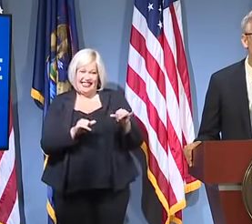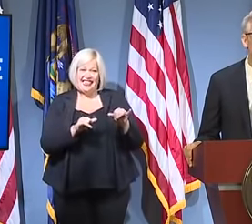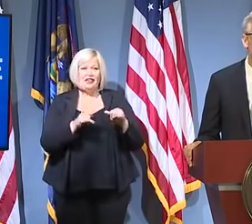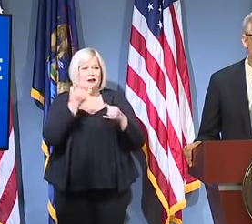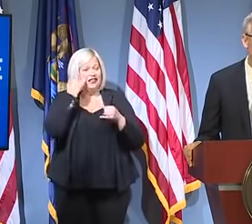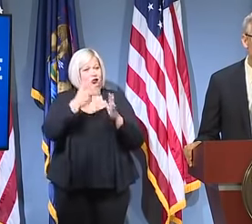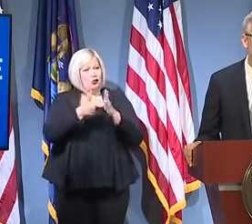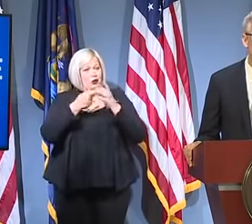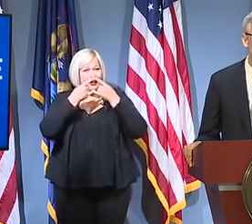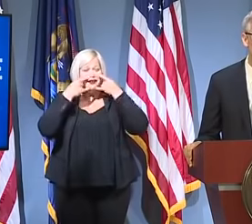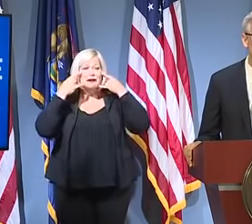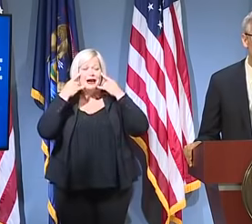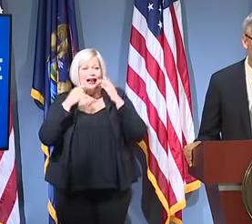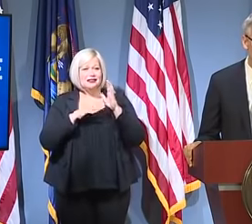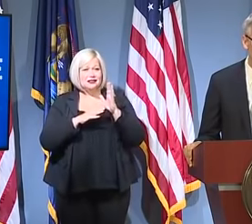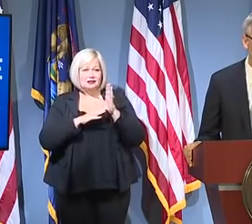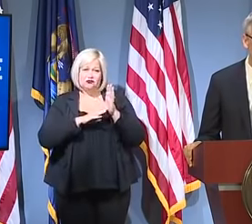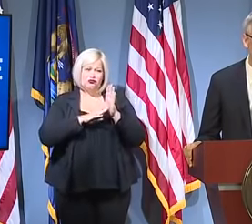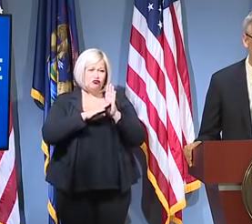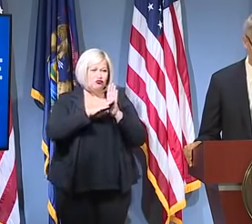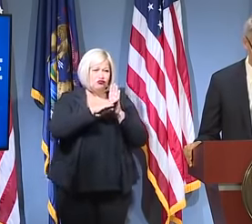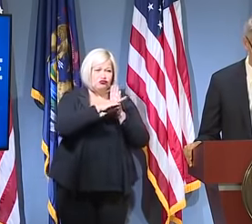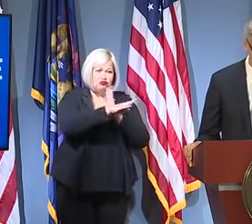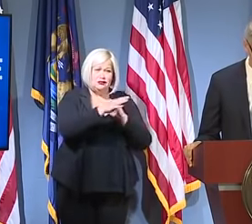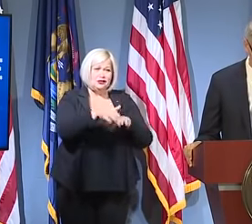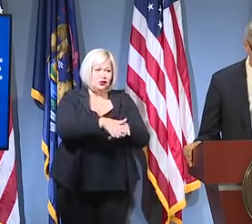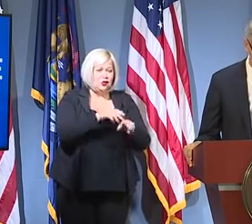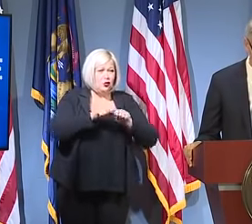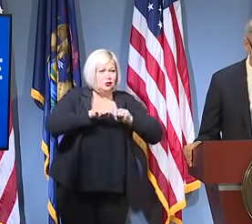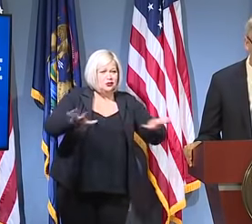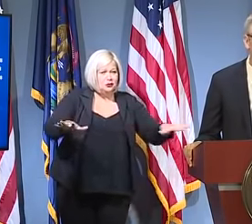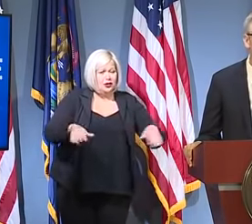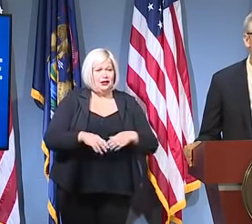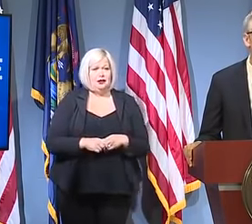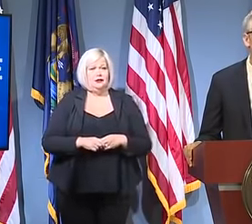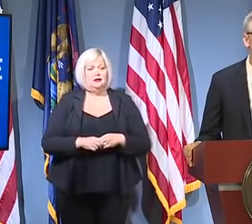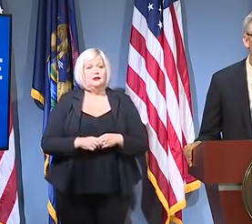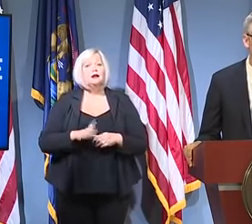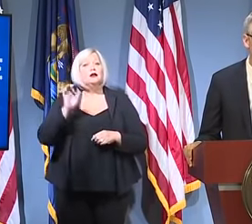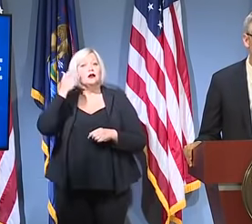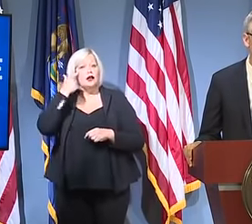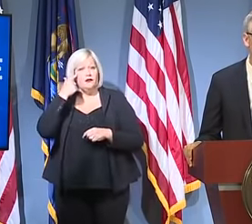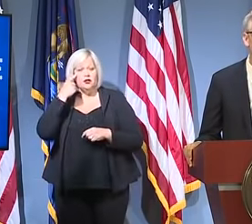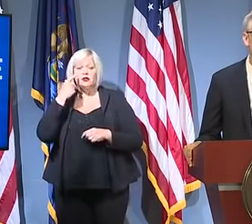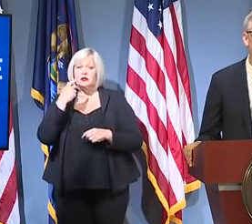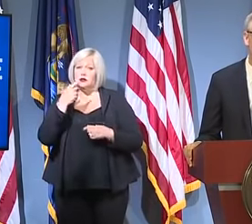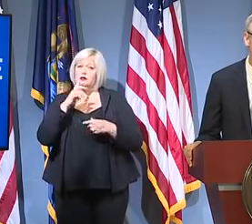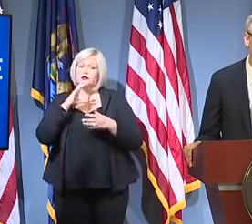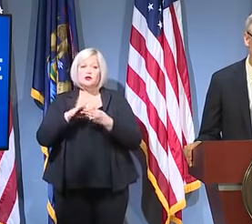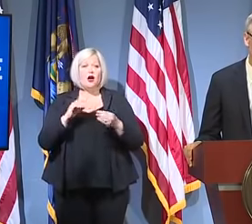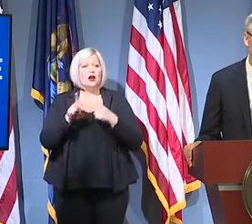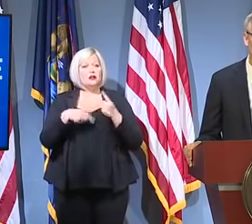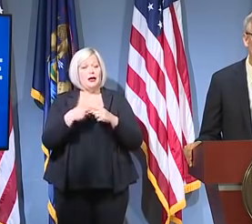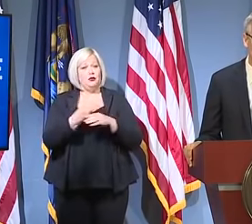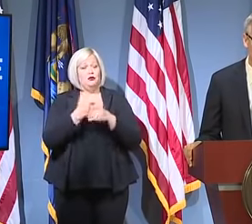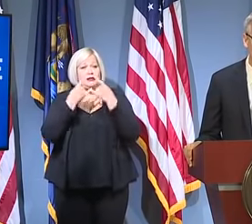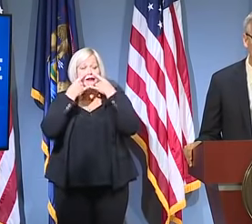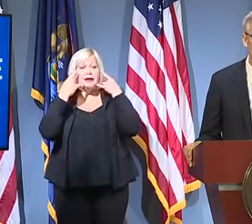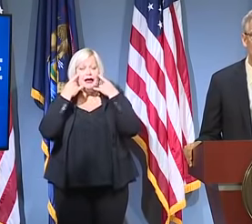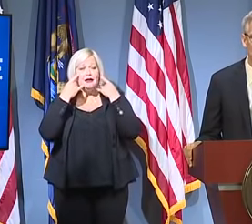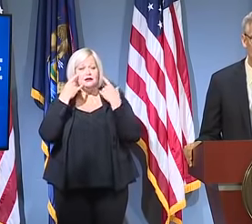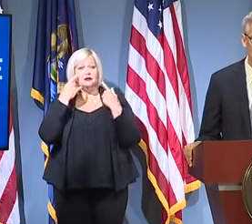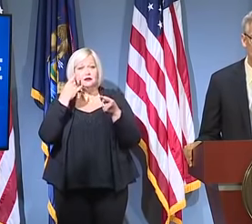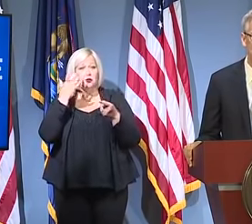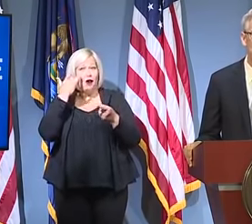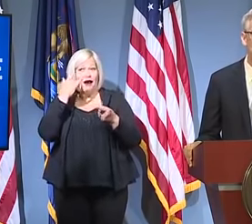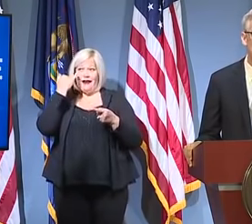talked about wearing a mask to protect others, and that is critical because when you wear a mask, if you have COVID, and you could have it